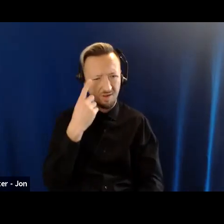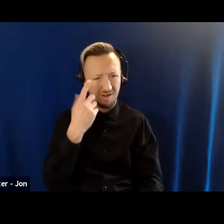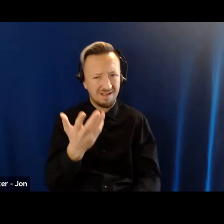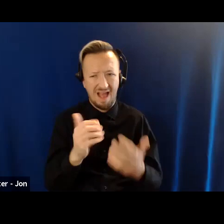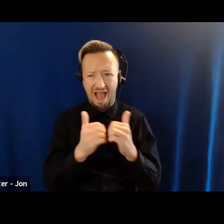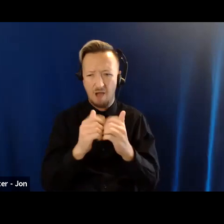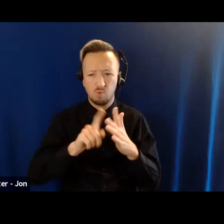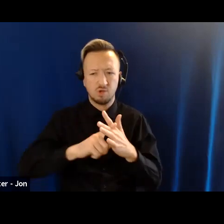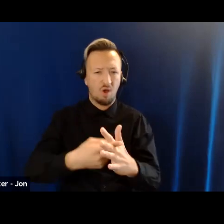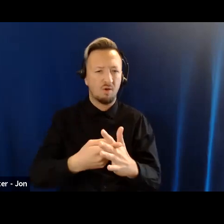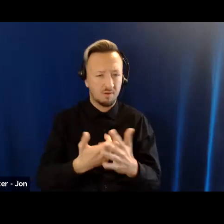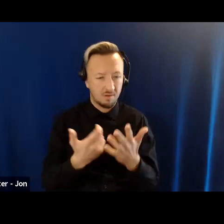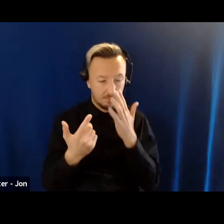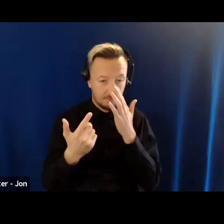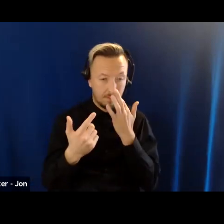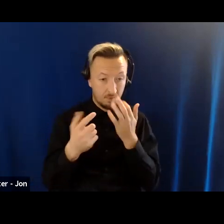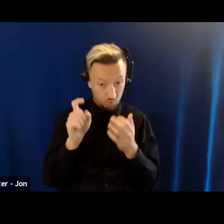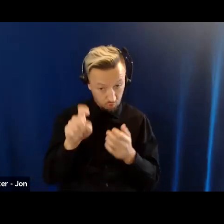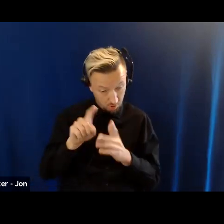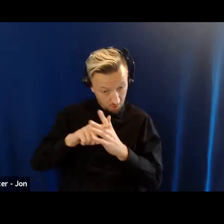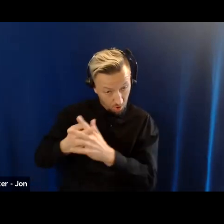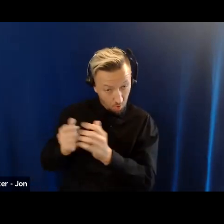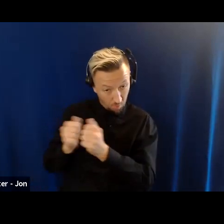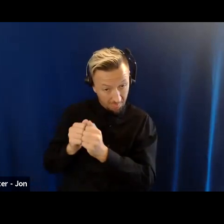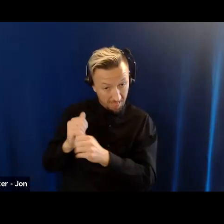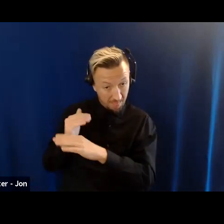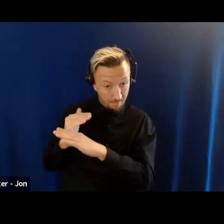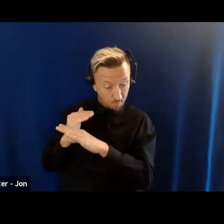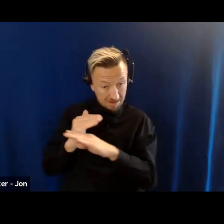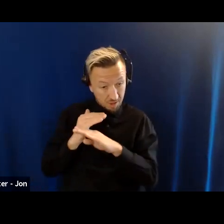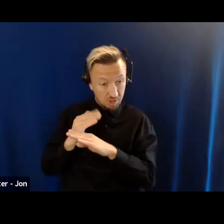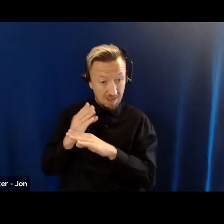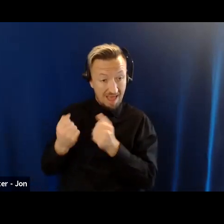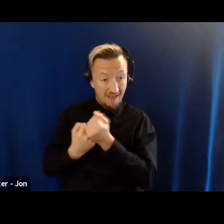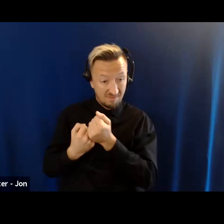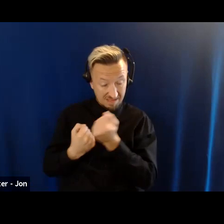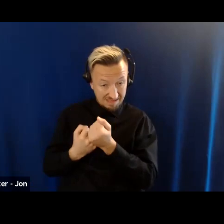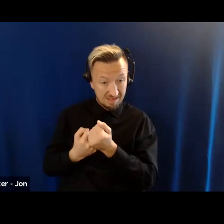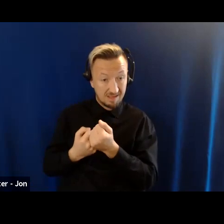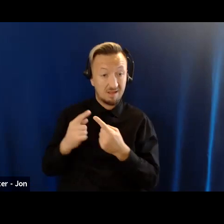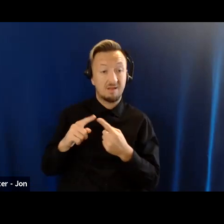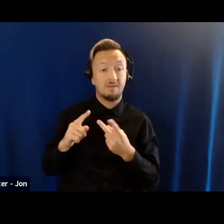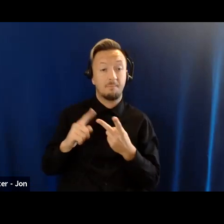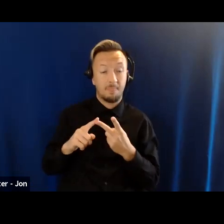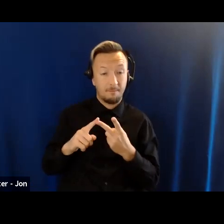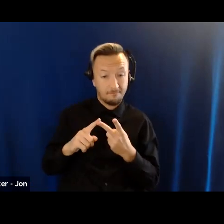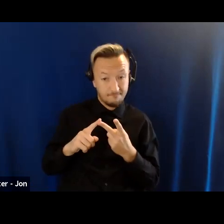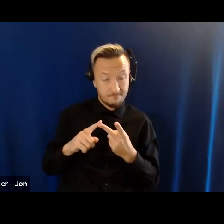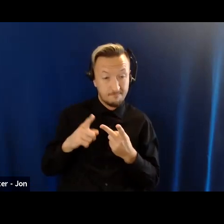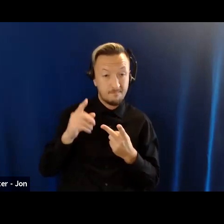should start. Like, should I start with our protection and advocacy? Should I try to start with